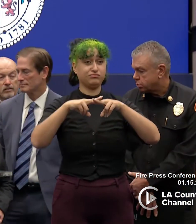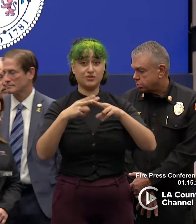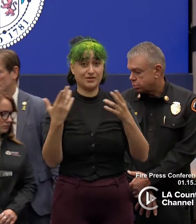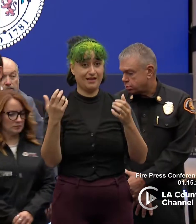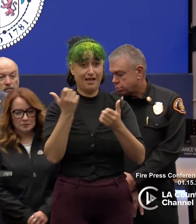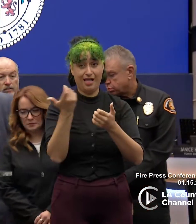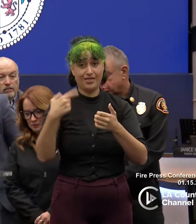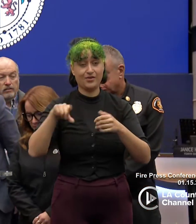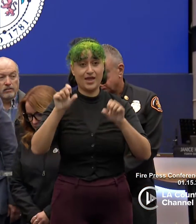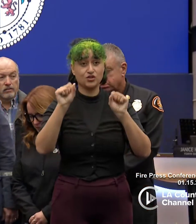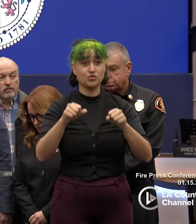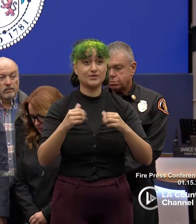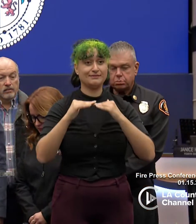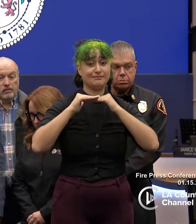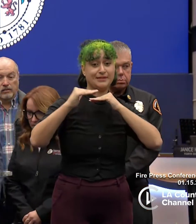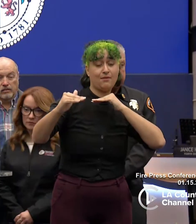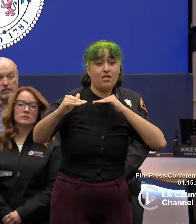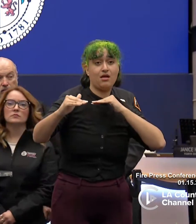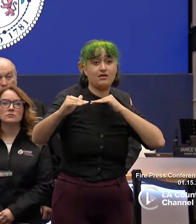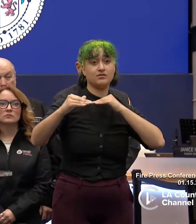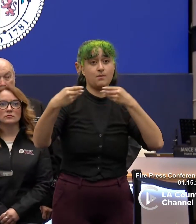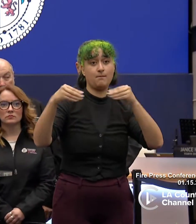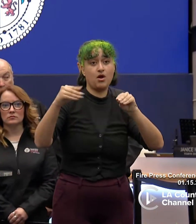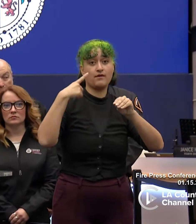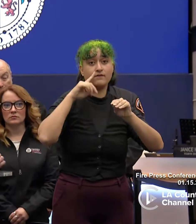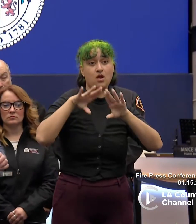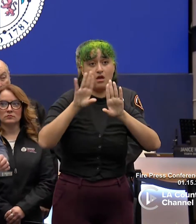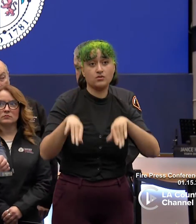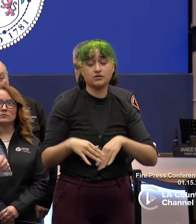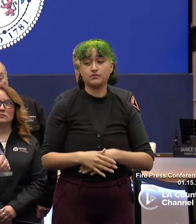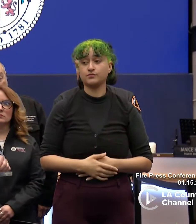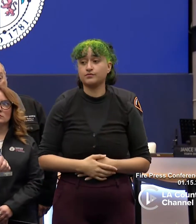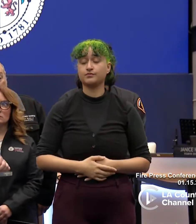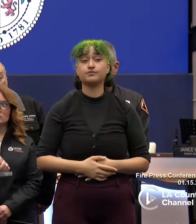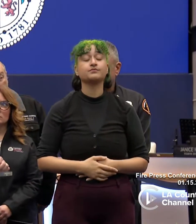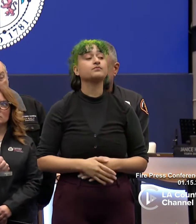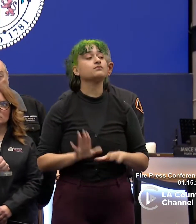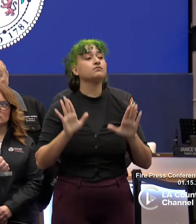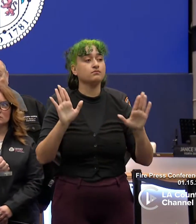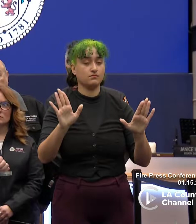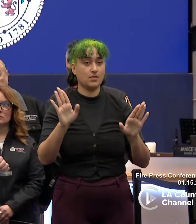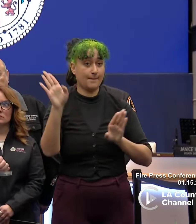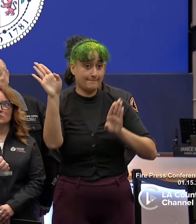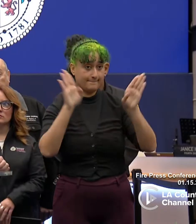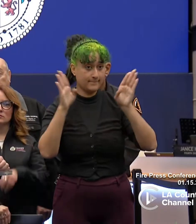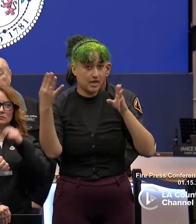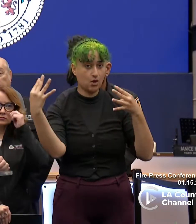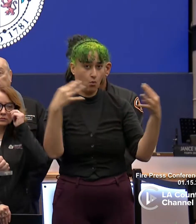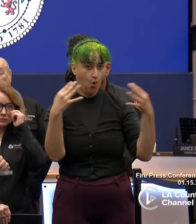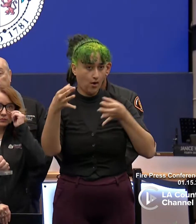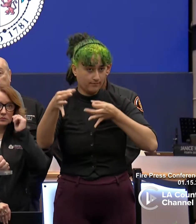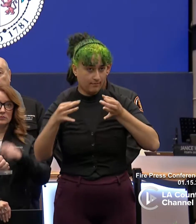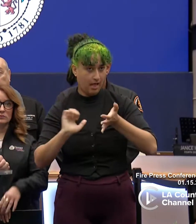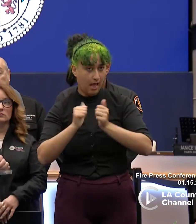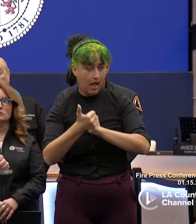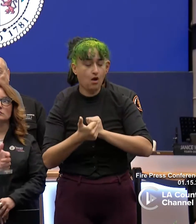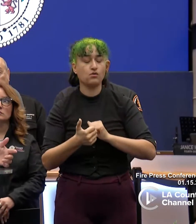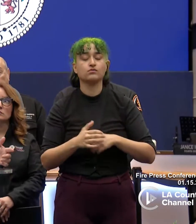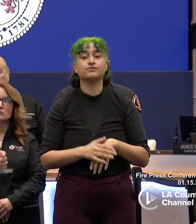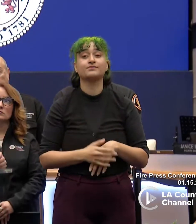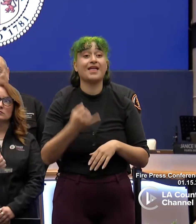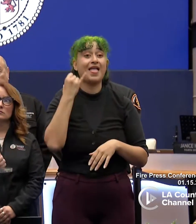to try to stabilize the market? So here's how bidding wars work. If